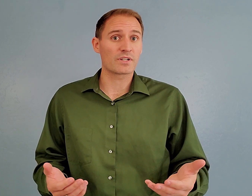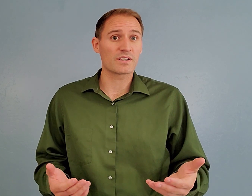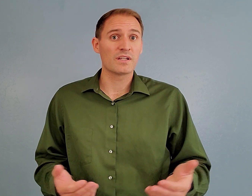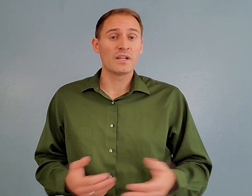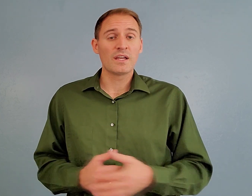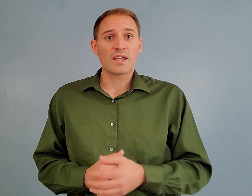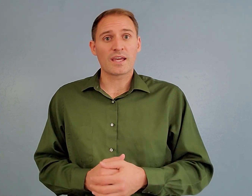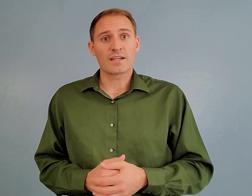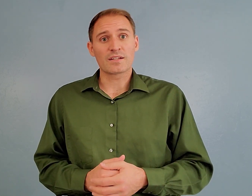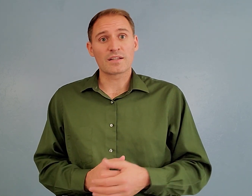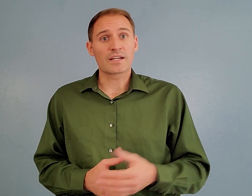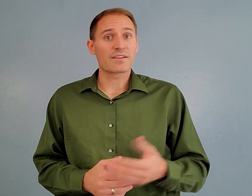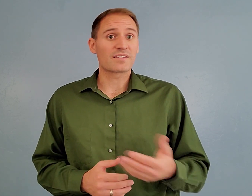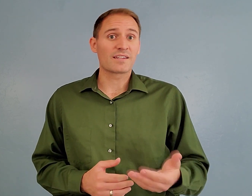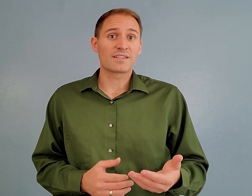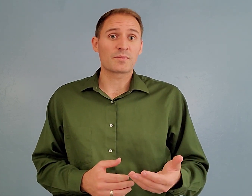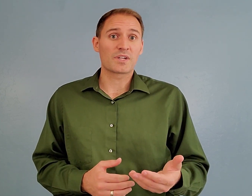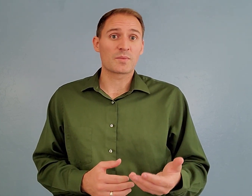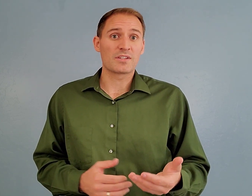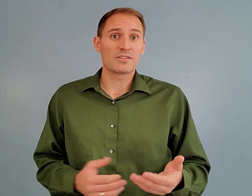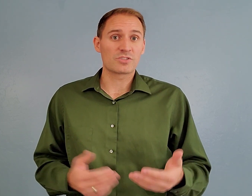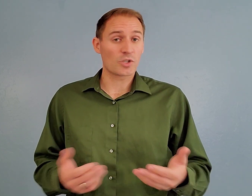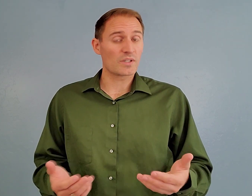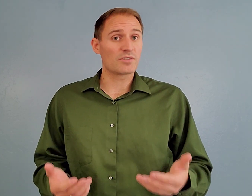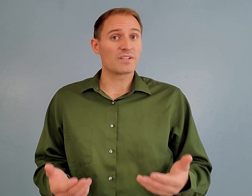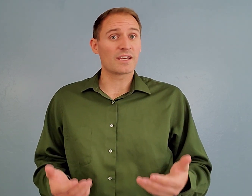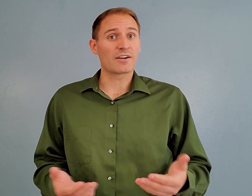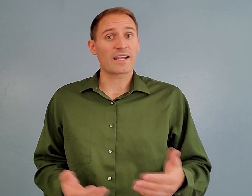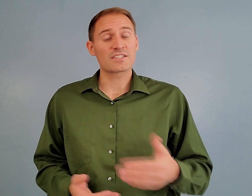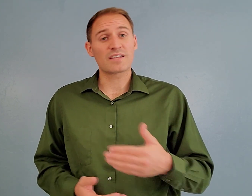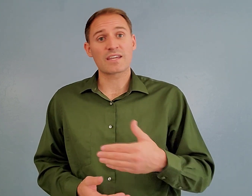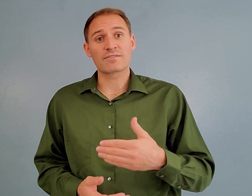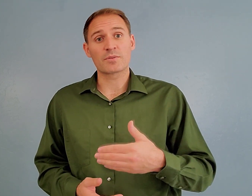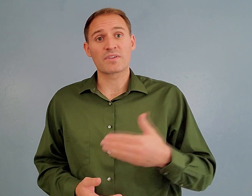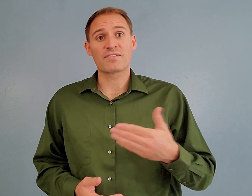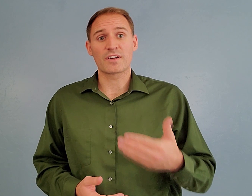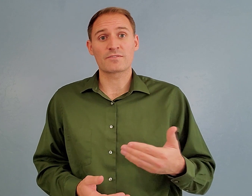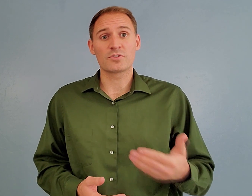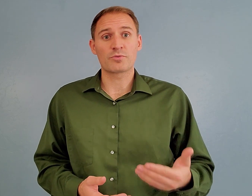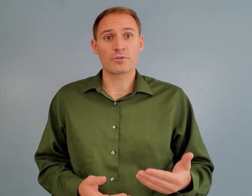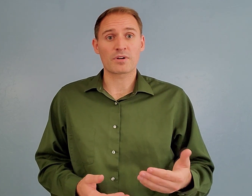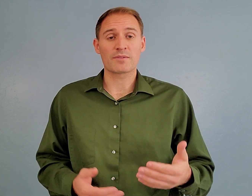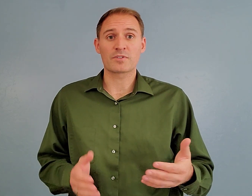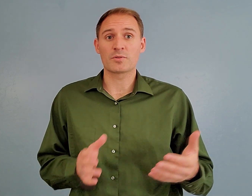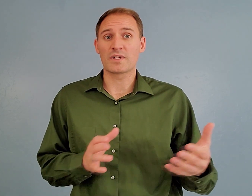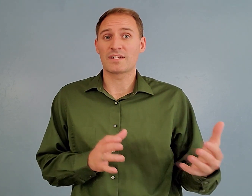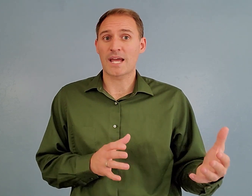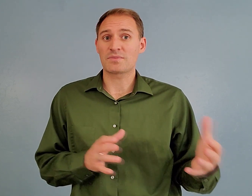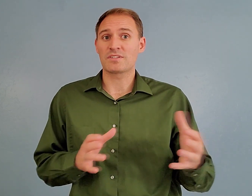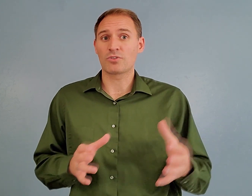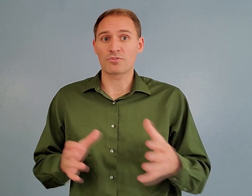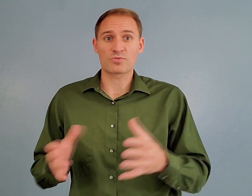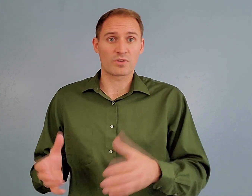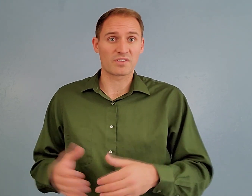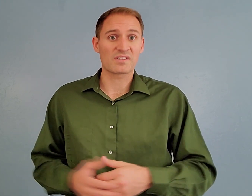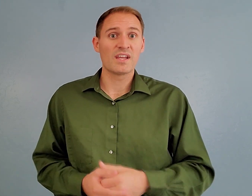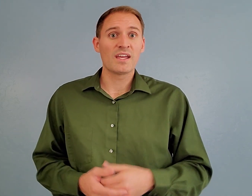California. And a lot of the signs that I'm going to be showing you today are actually taken from the Fairview program from Adapted Dolch Words. And